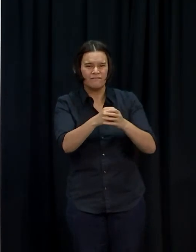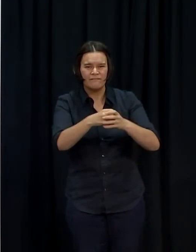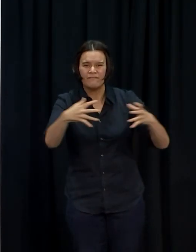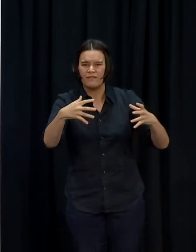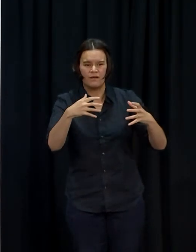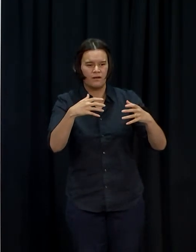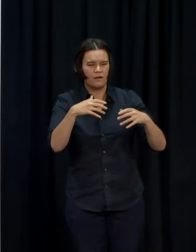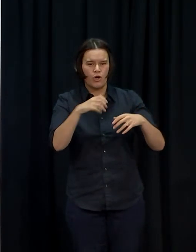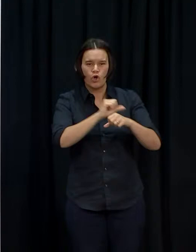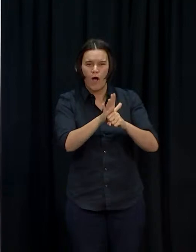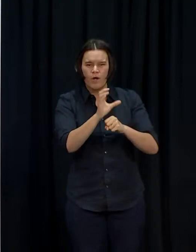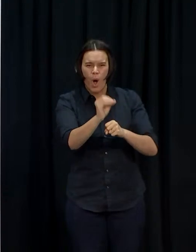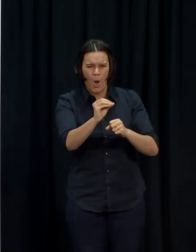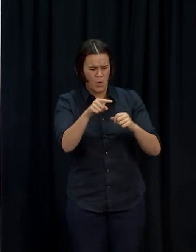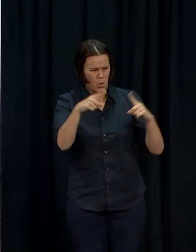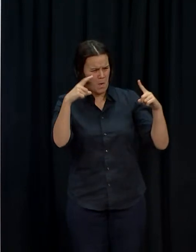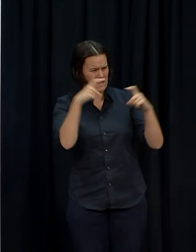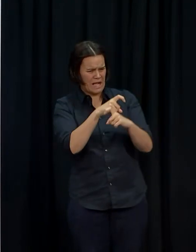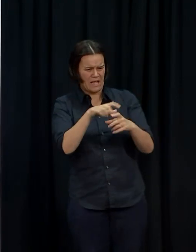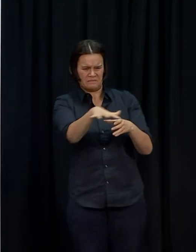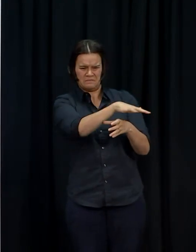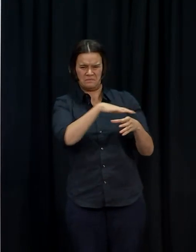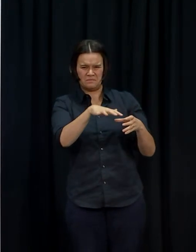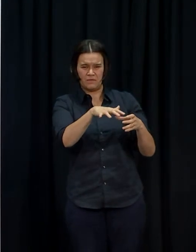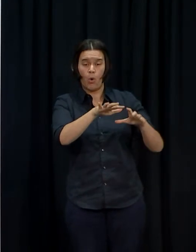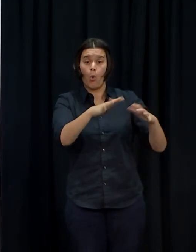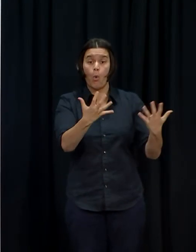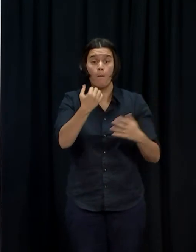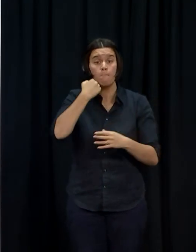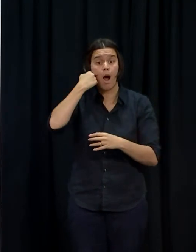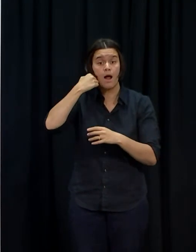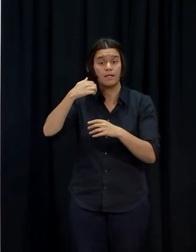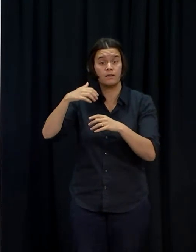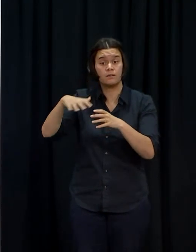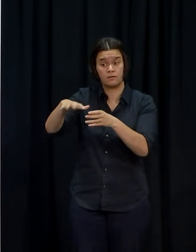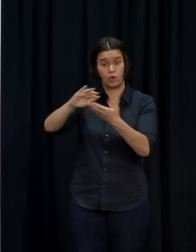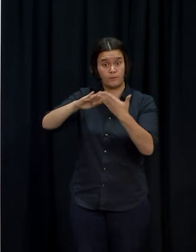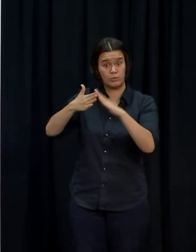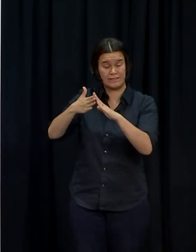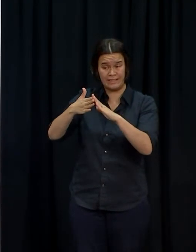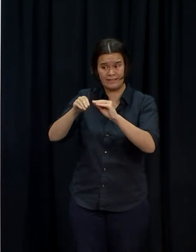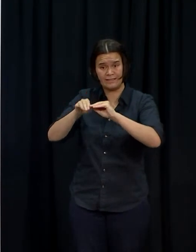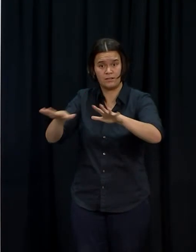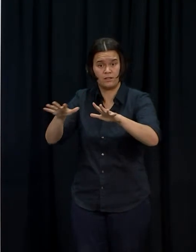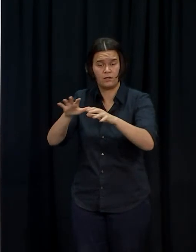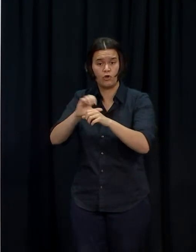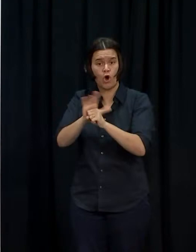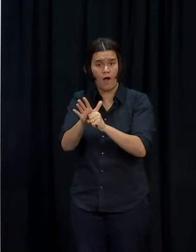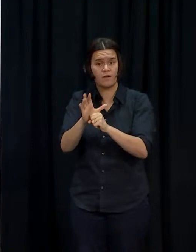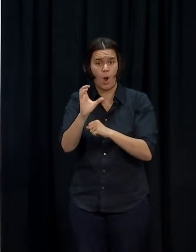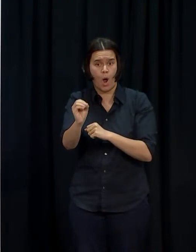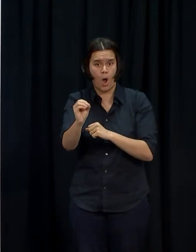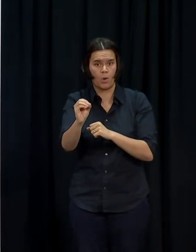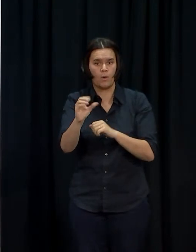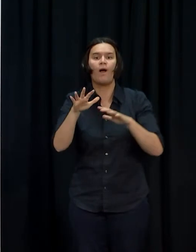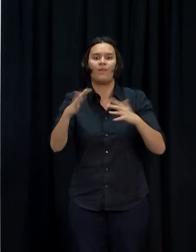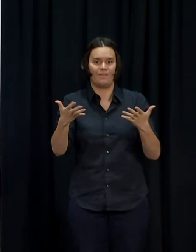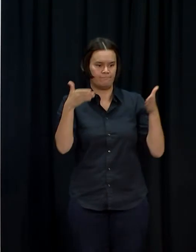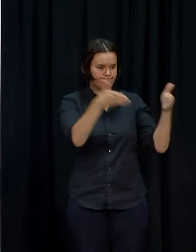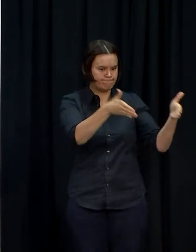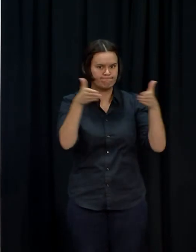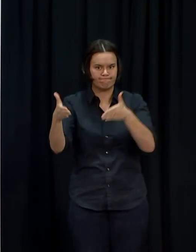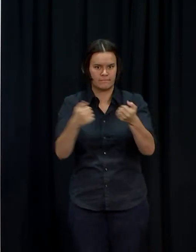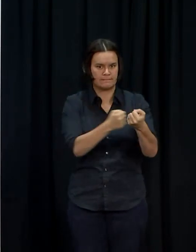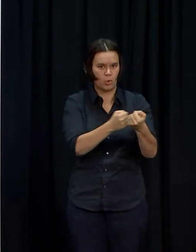Pacific providers and other NGOs will provide whānau with care and support. These technology solutions are being developed at pace, and